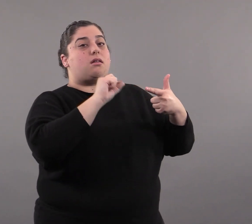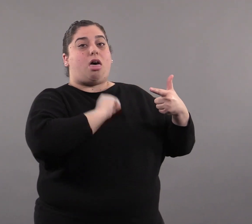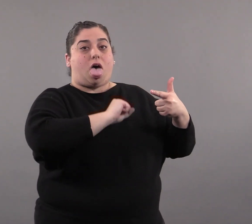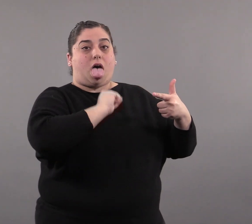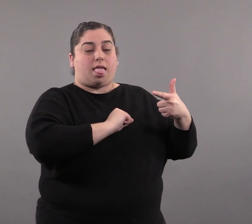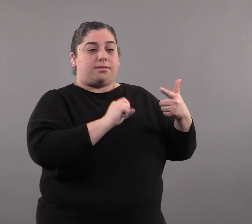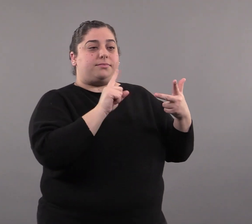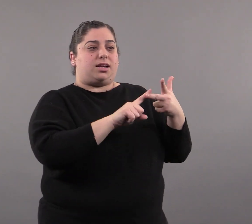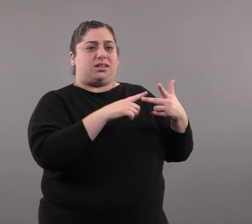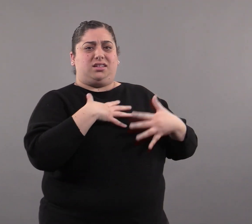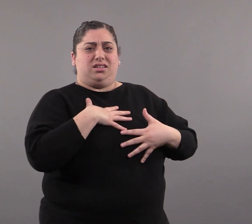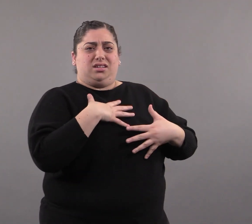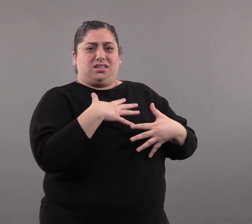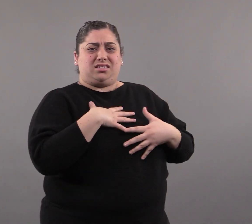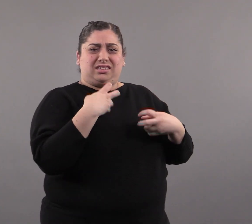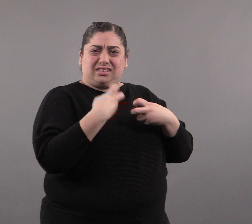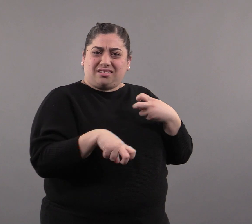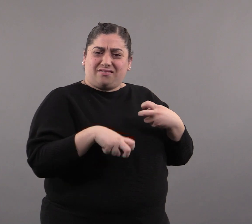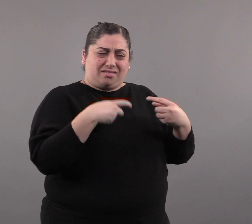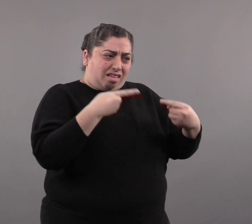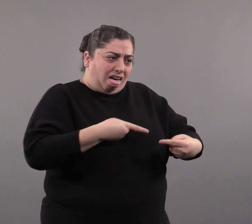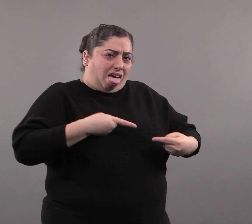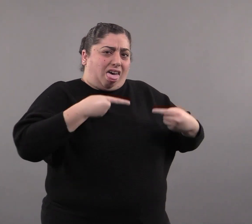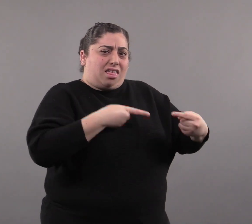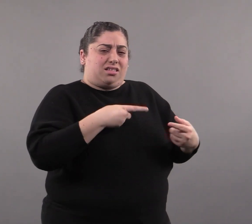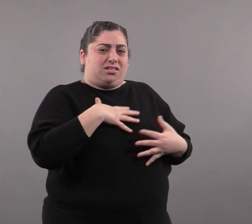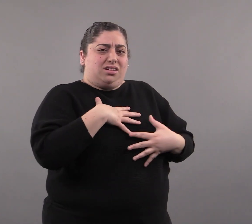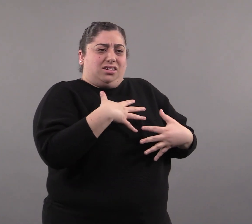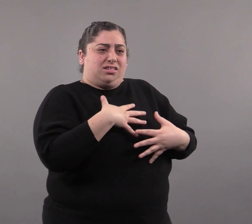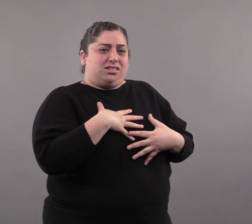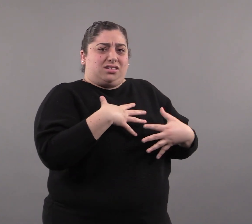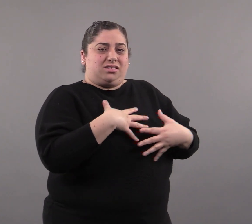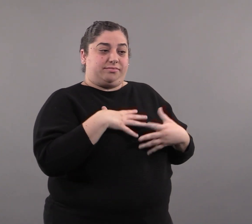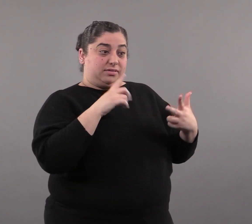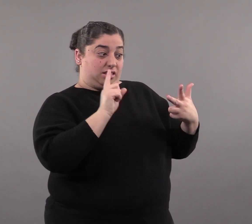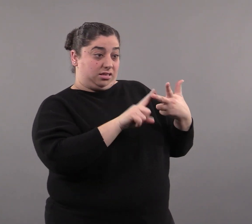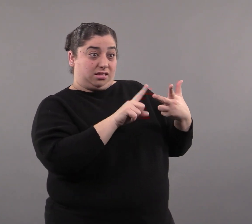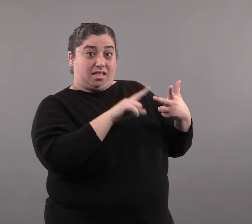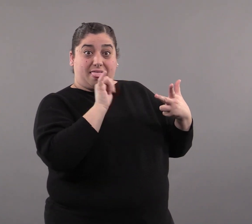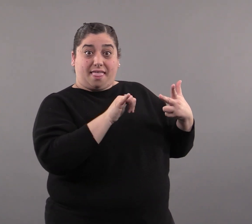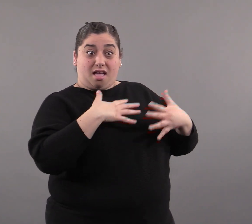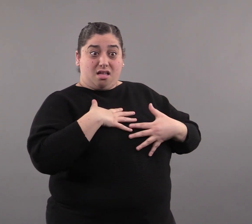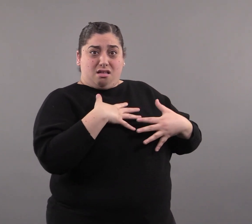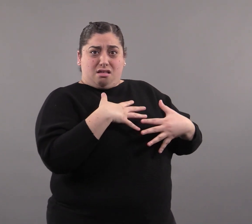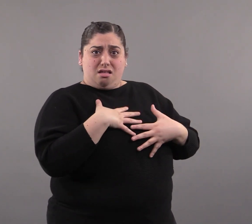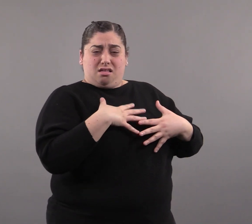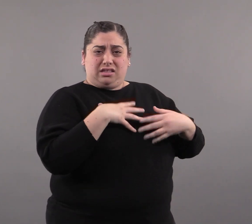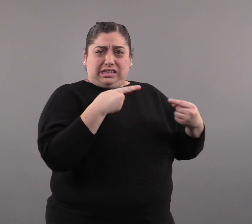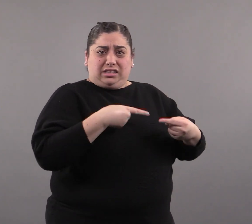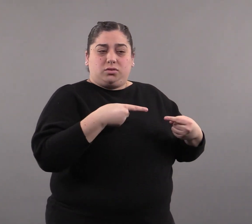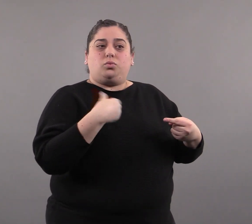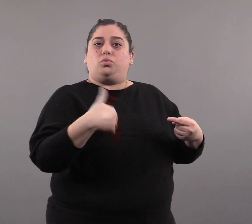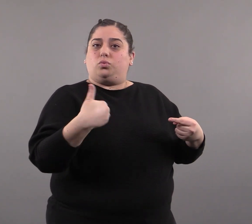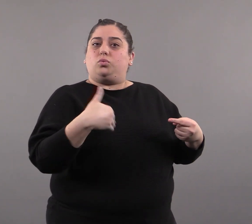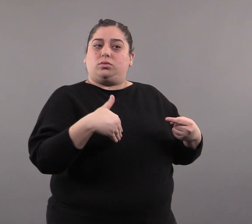distress. And again, that the respiratory distress is the feature that drove the